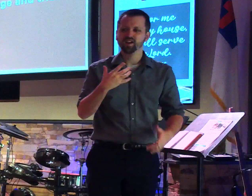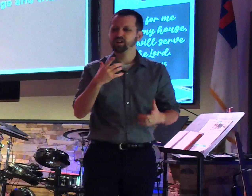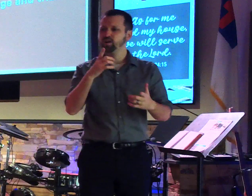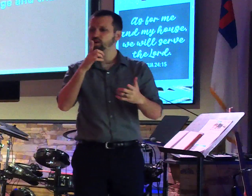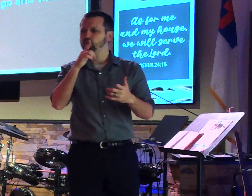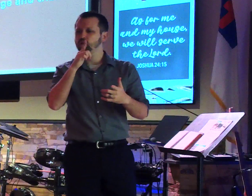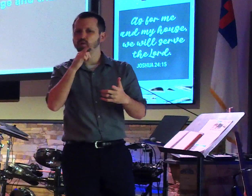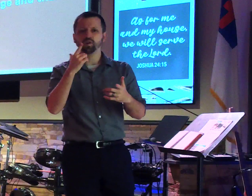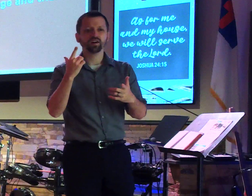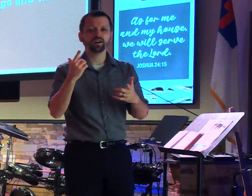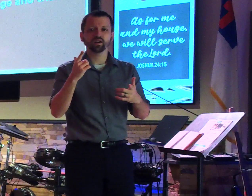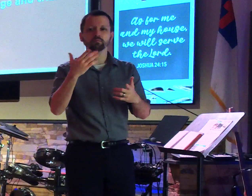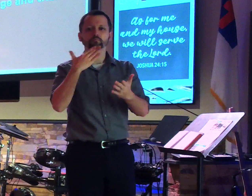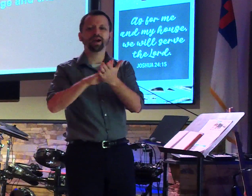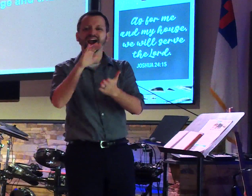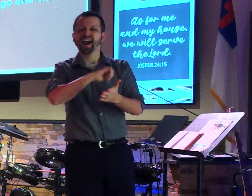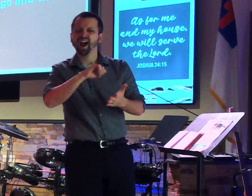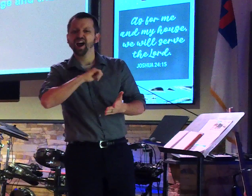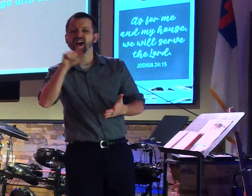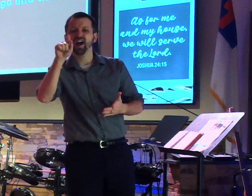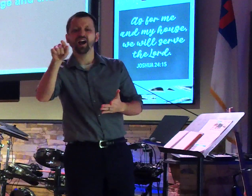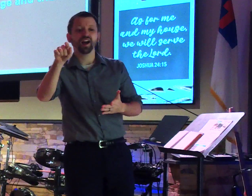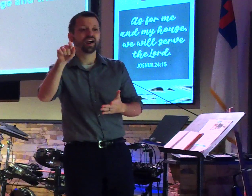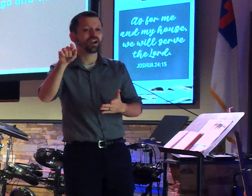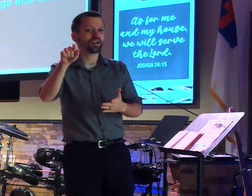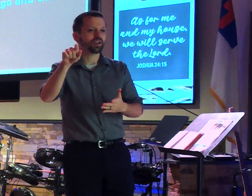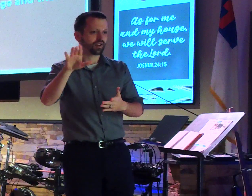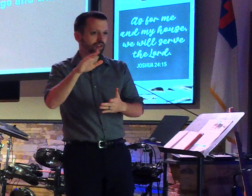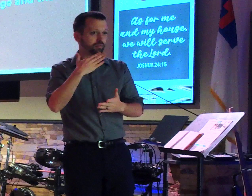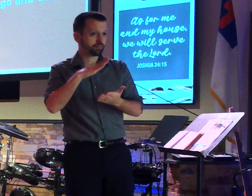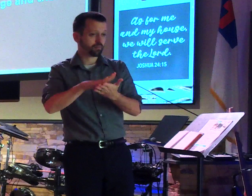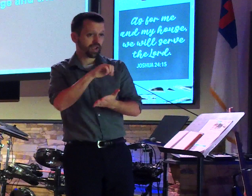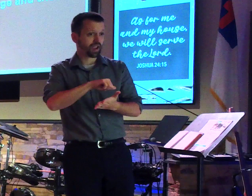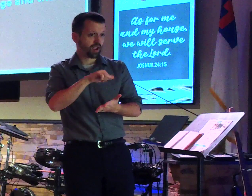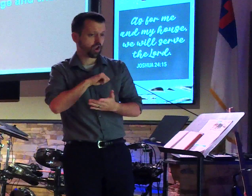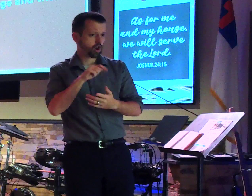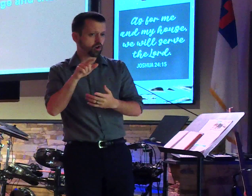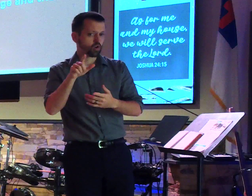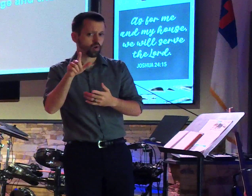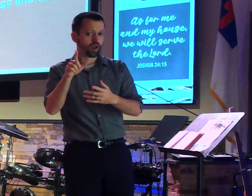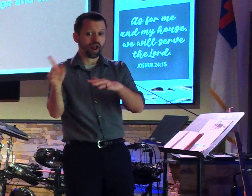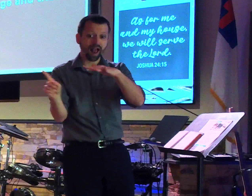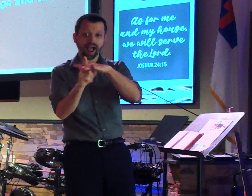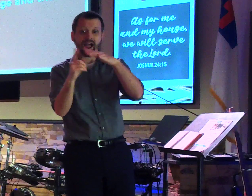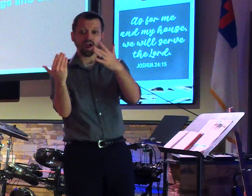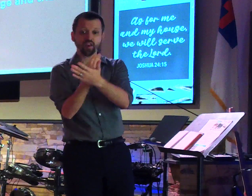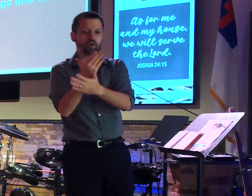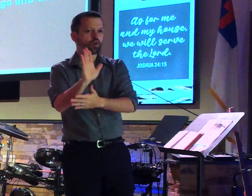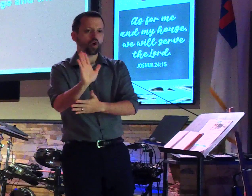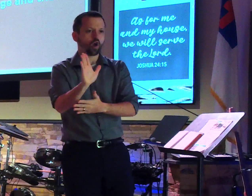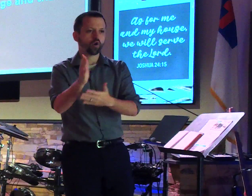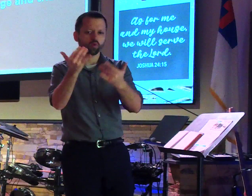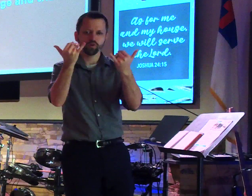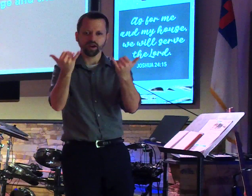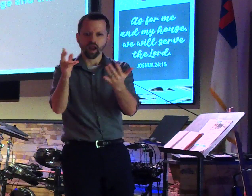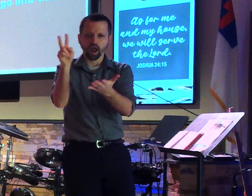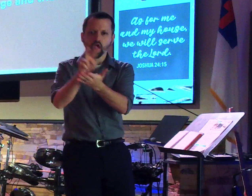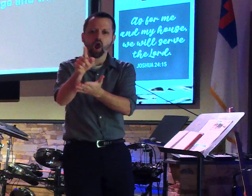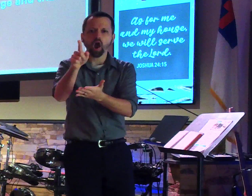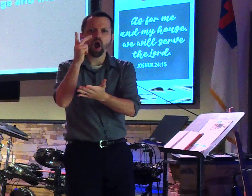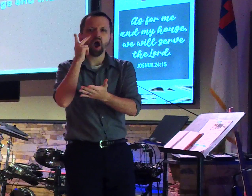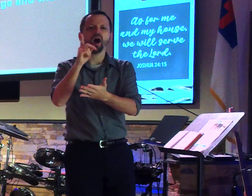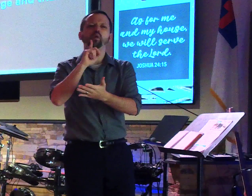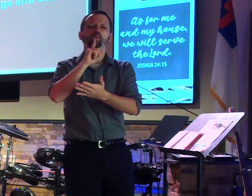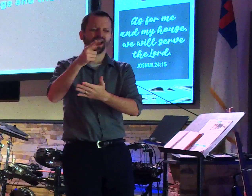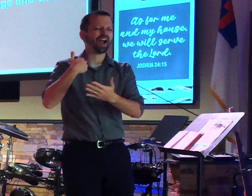You find out who's got a bad attitude, and it was there all the time, but when they're winning, it just didn't show. But now that you're losing, that bad attitude comes to the surface. You